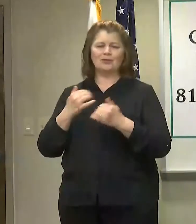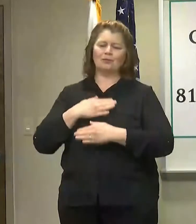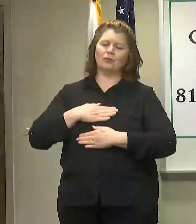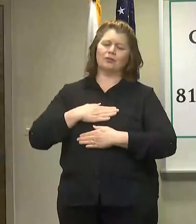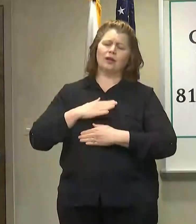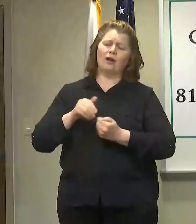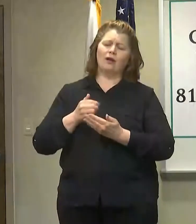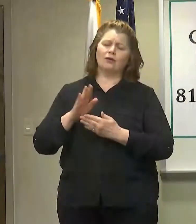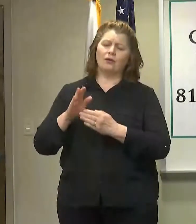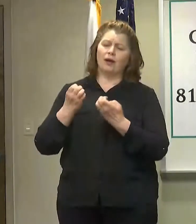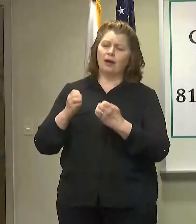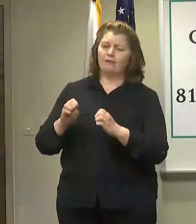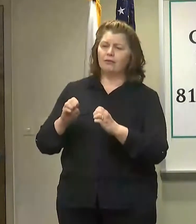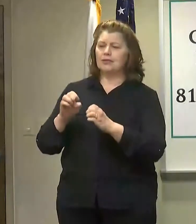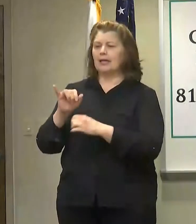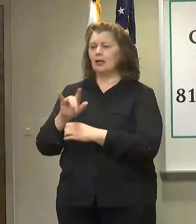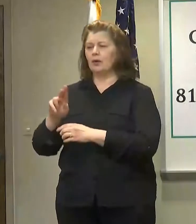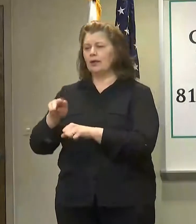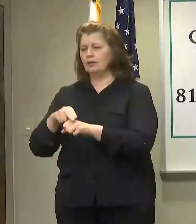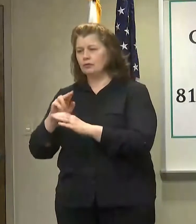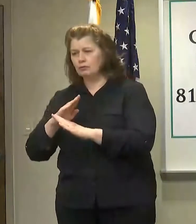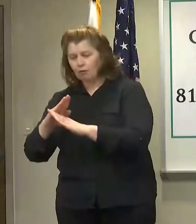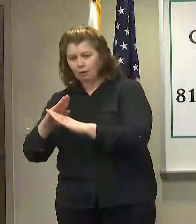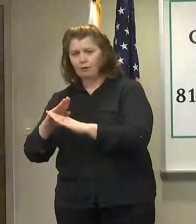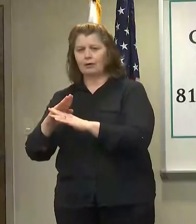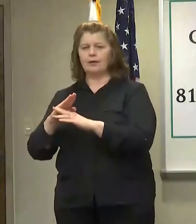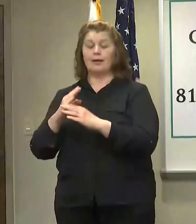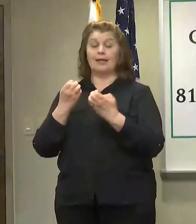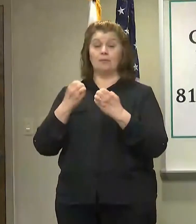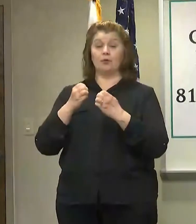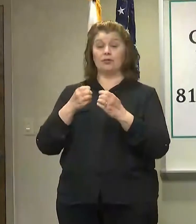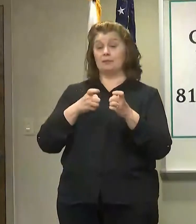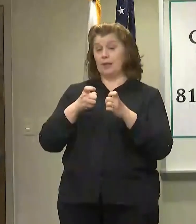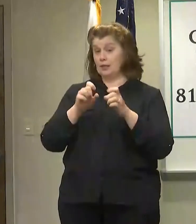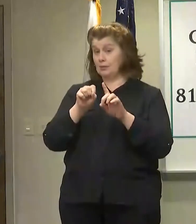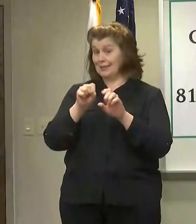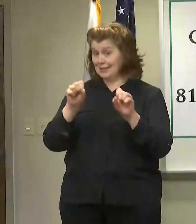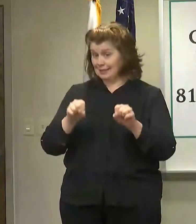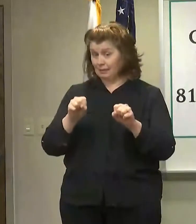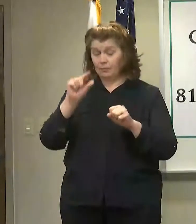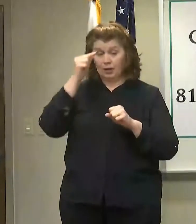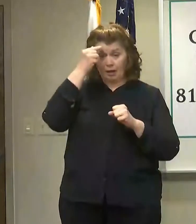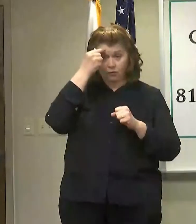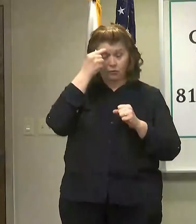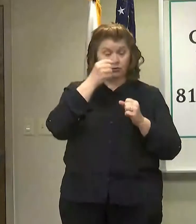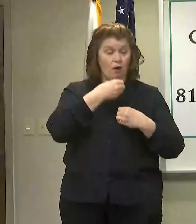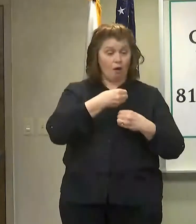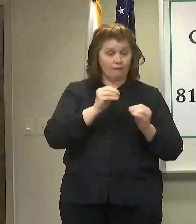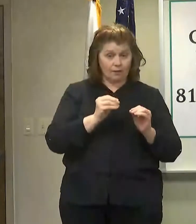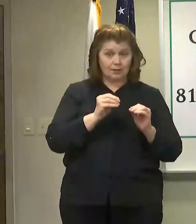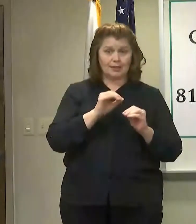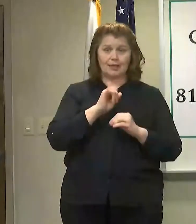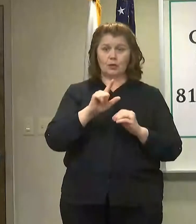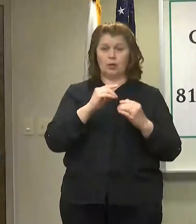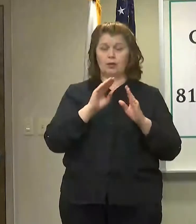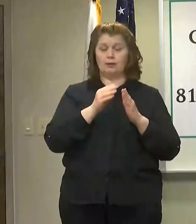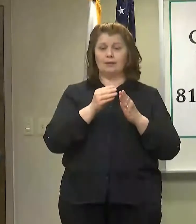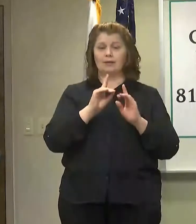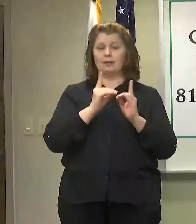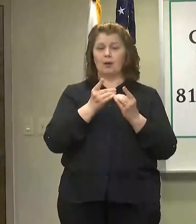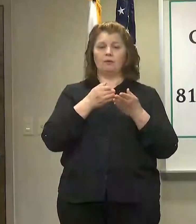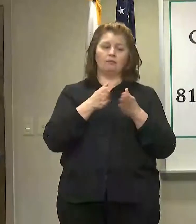the efforts from the Illinois National Guard, Illinois Emergency Management System, the Governor's Office, and the Illinois Department of Public Health to